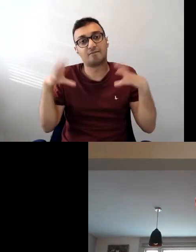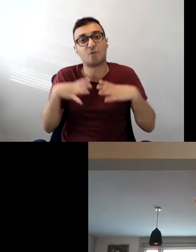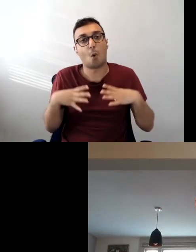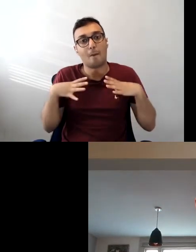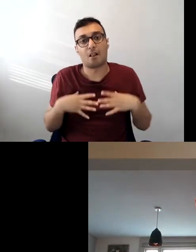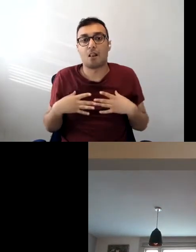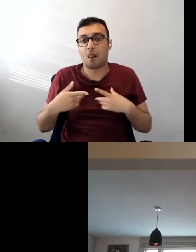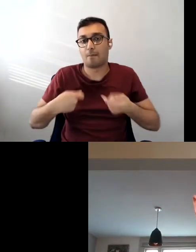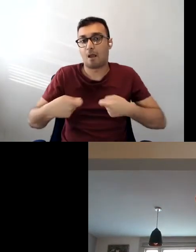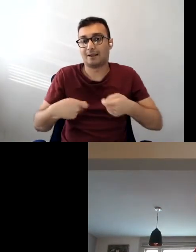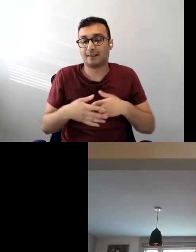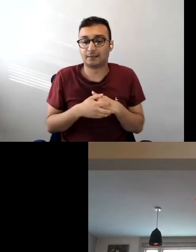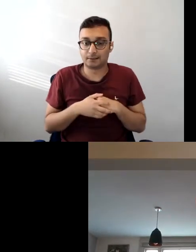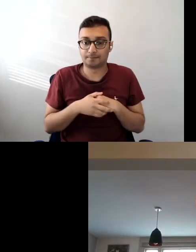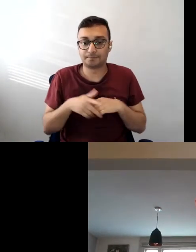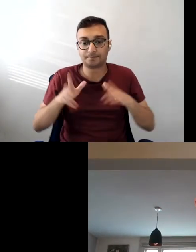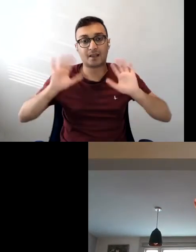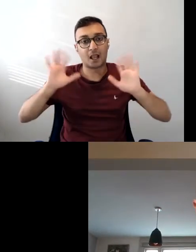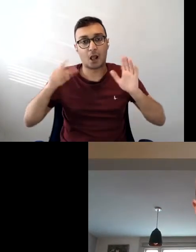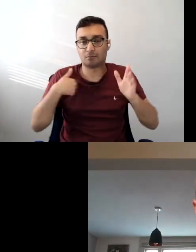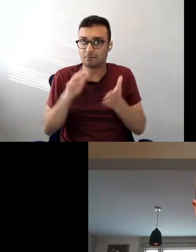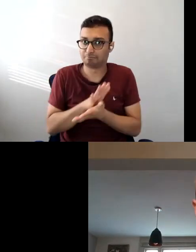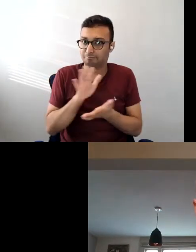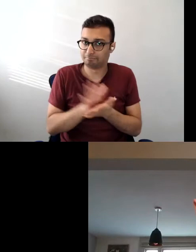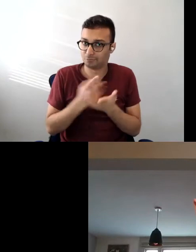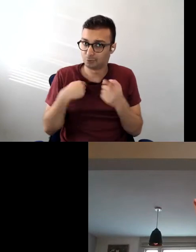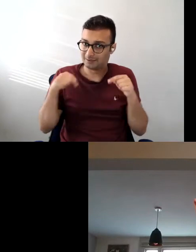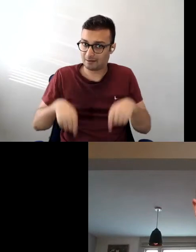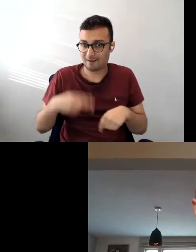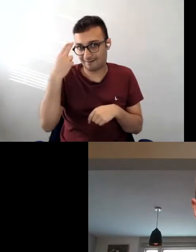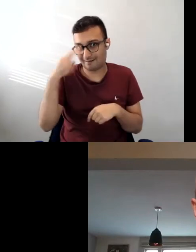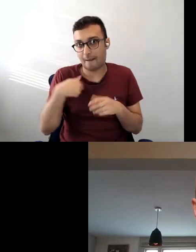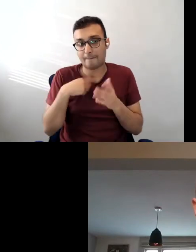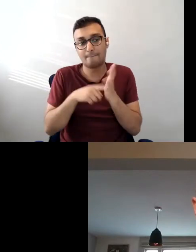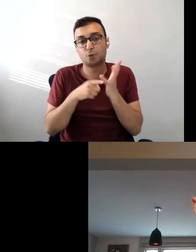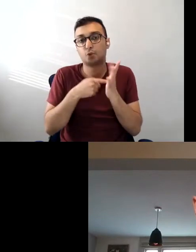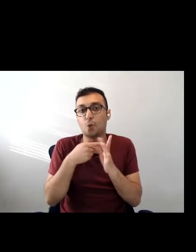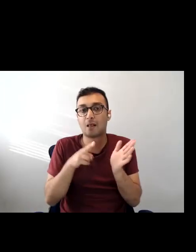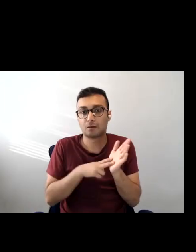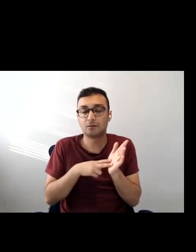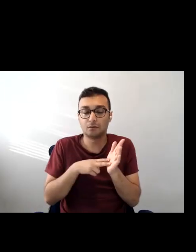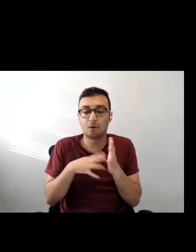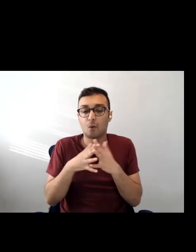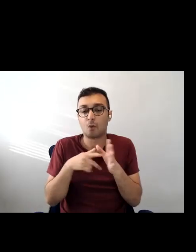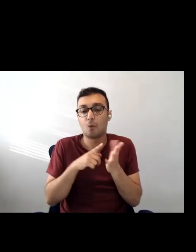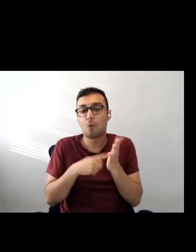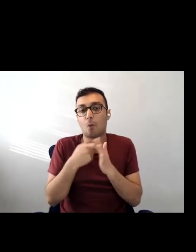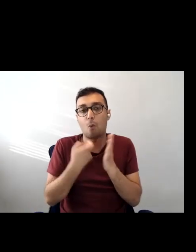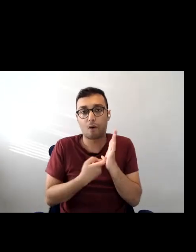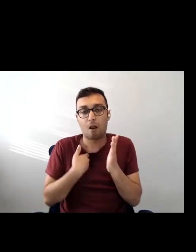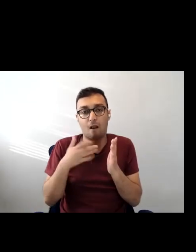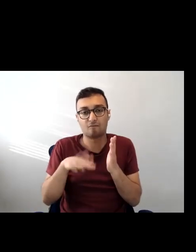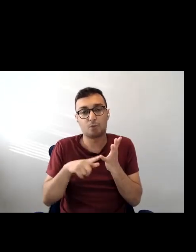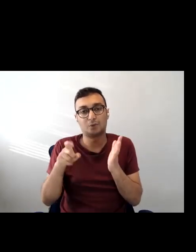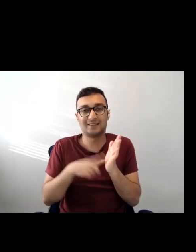Hello, thanks everyone. I'm very happy to be here. My name is Julian Walker. I'm from the Development Planning Unit at University College London. And I'm